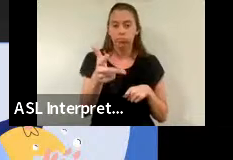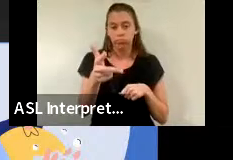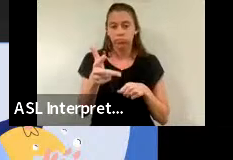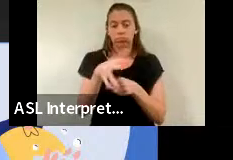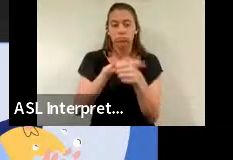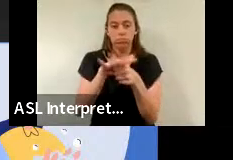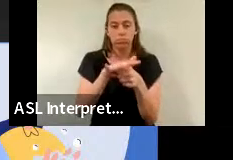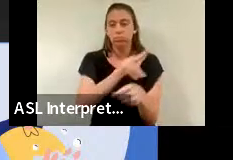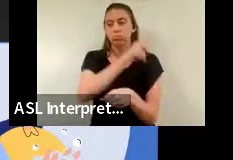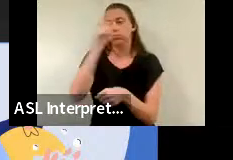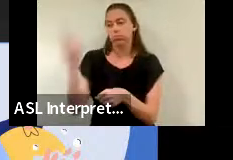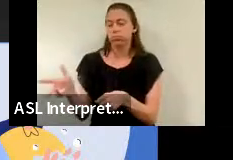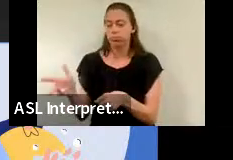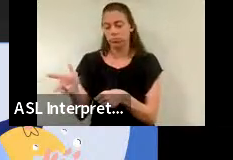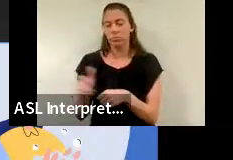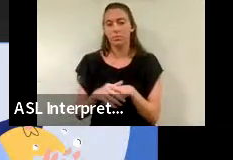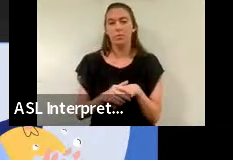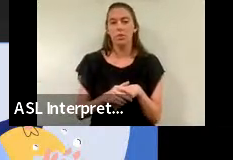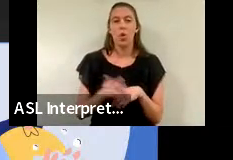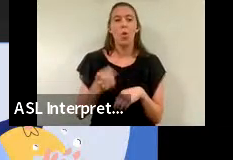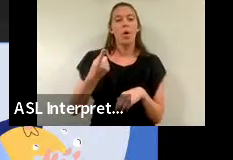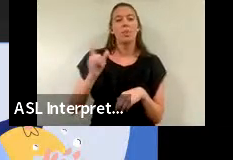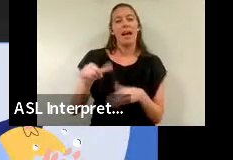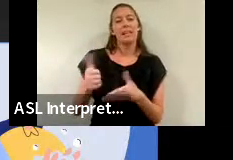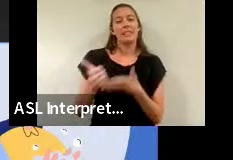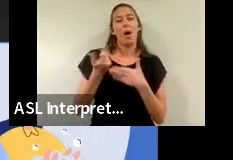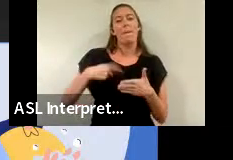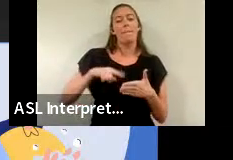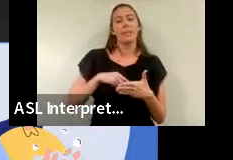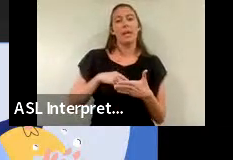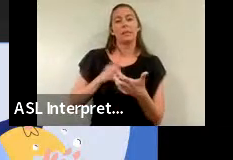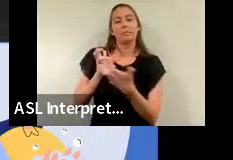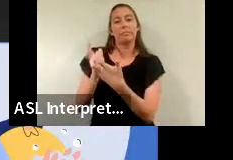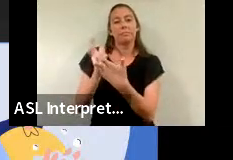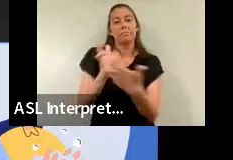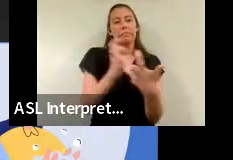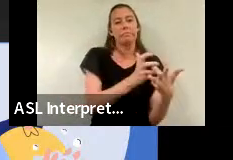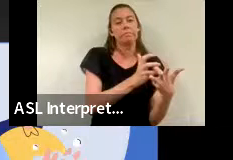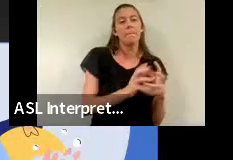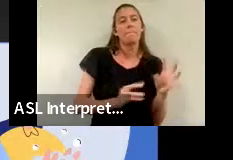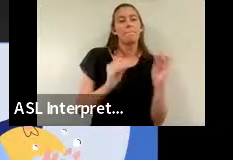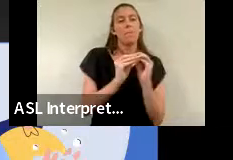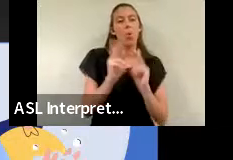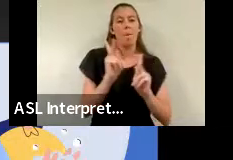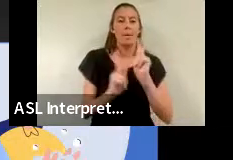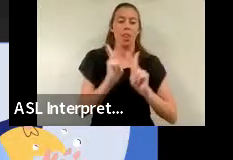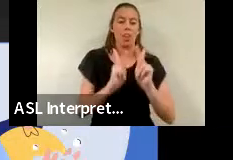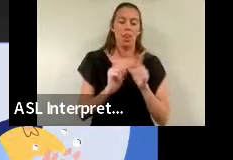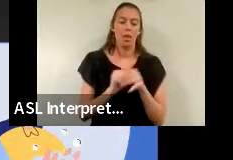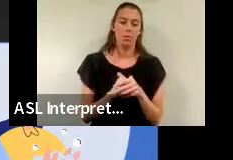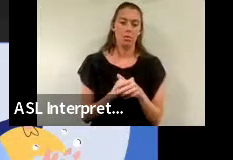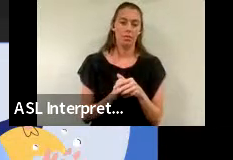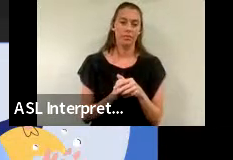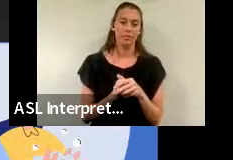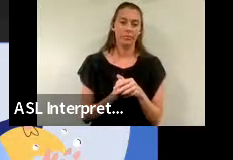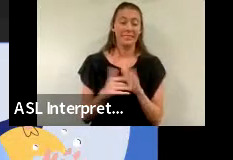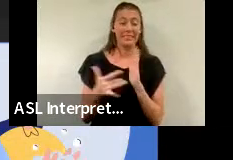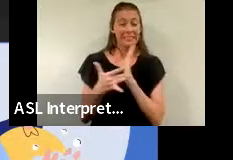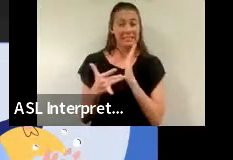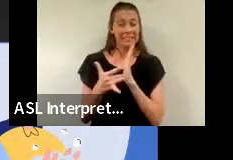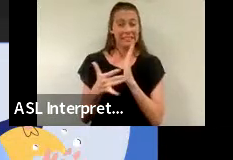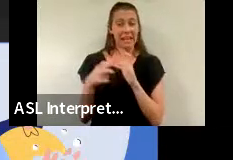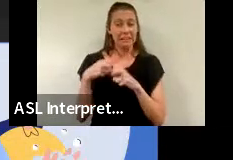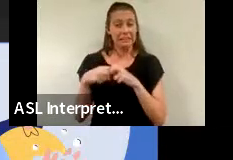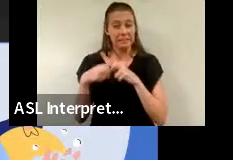needs, we've been able to accommodate, but that's mostly been case-by-case. In regards to technological barriers, we tend